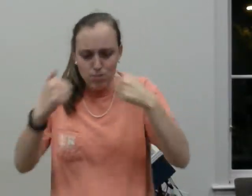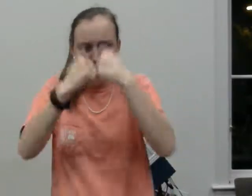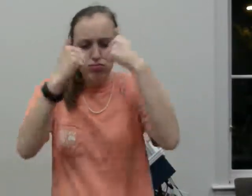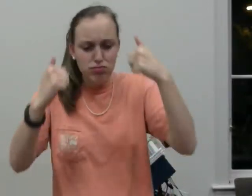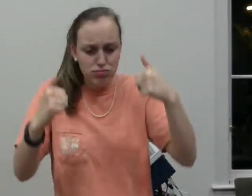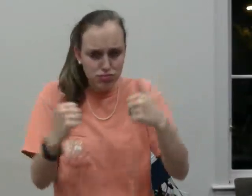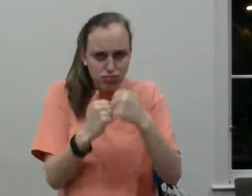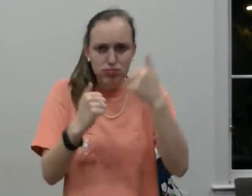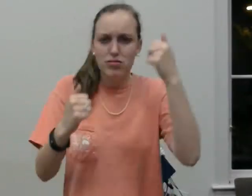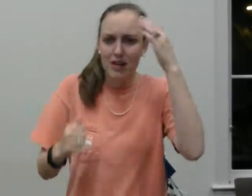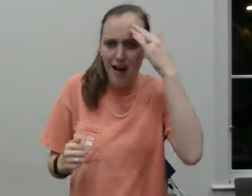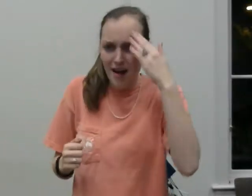not Ferdinand.